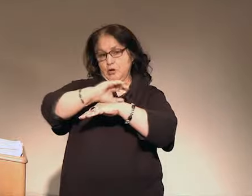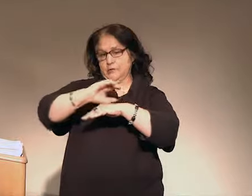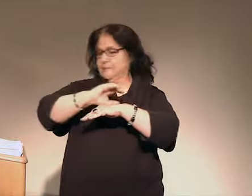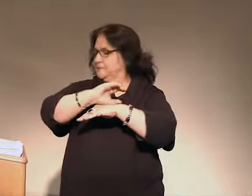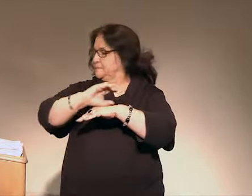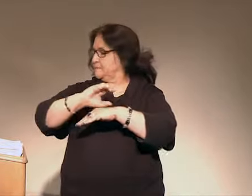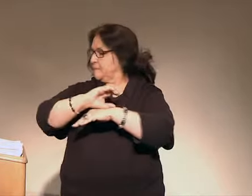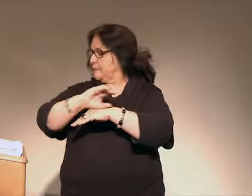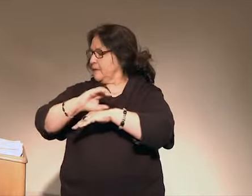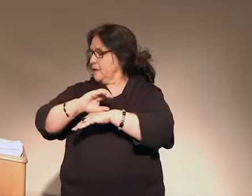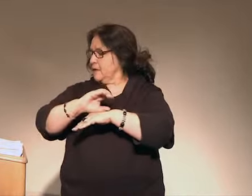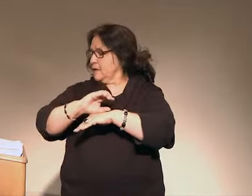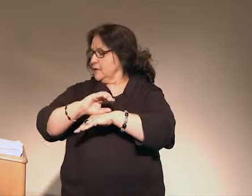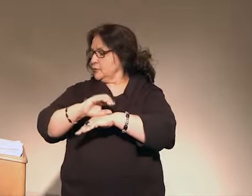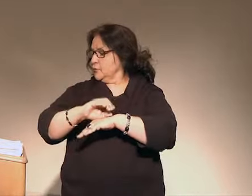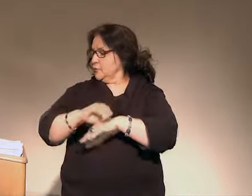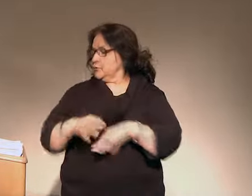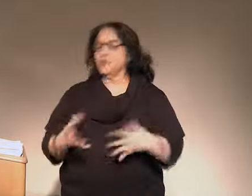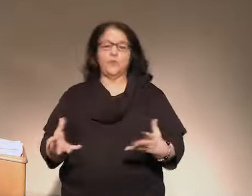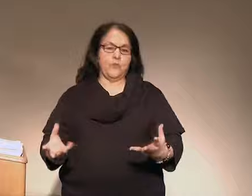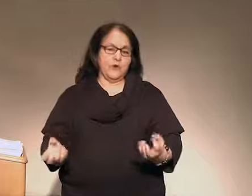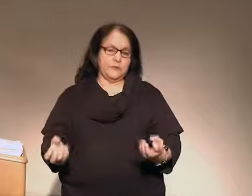chocolate. Next row is want.